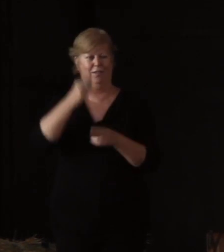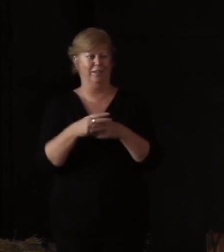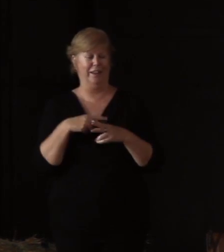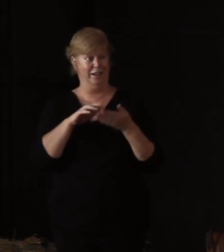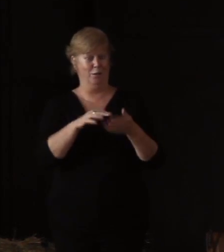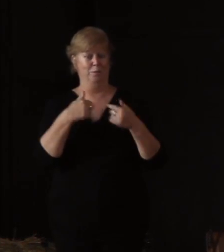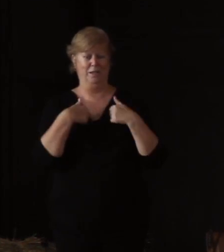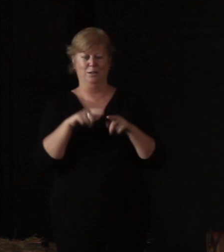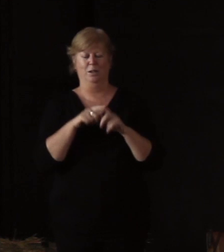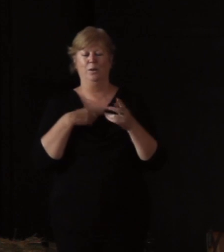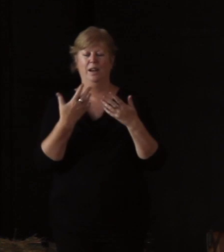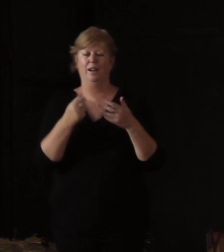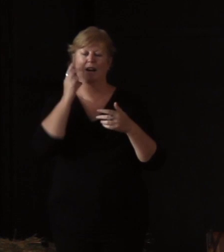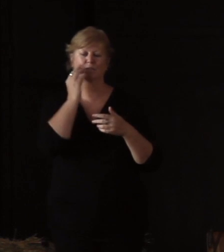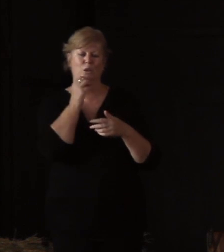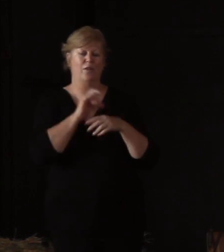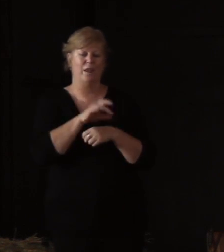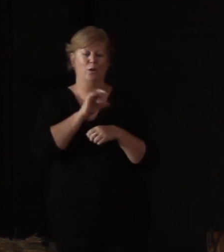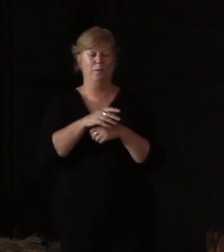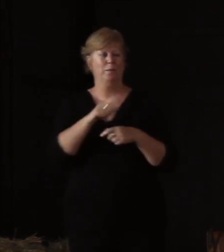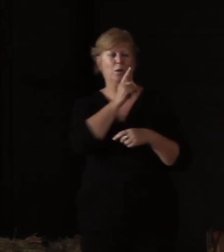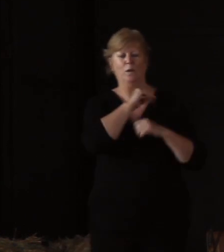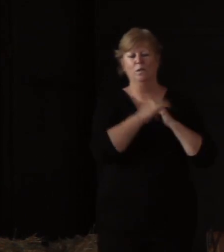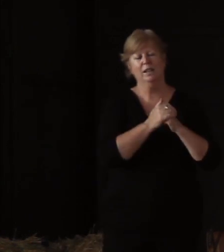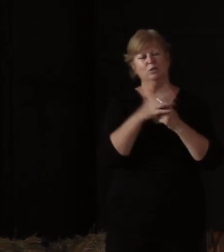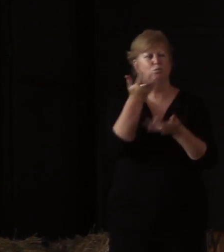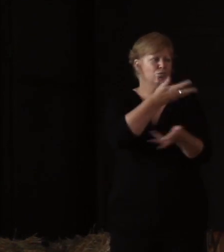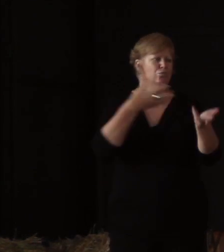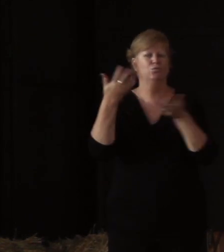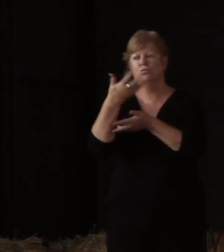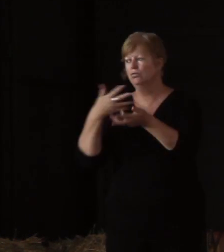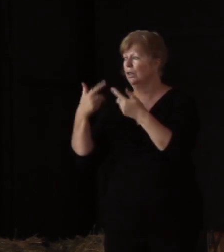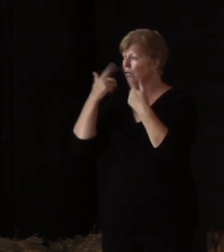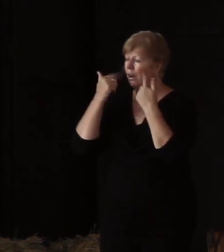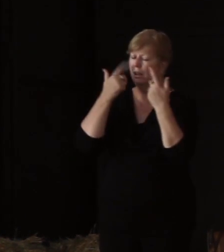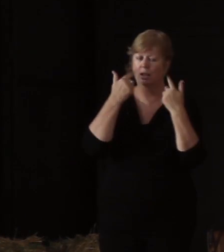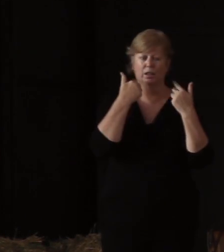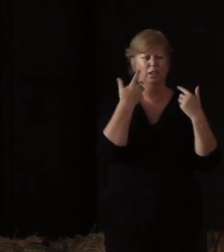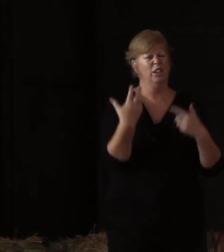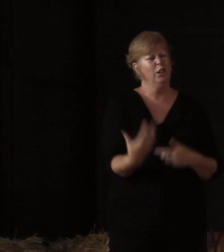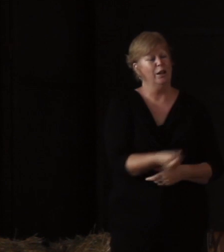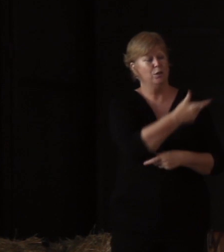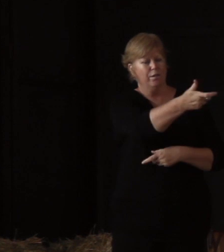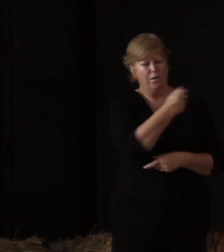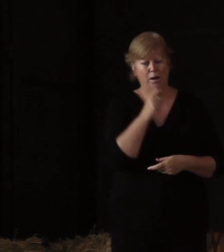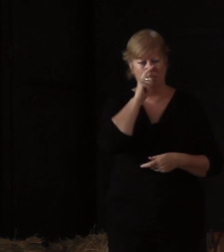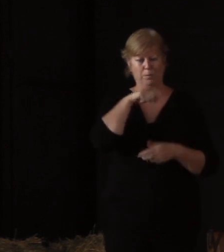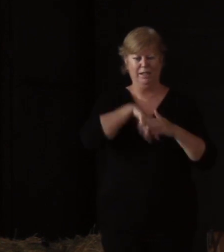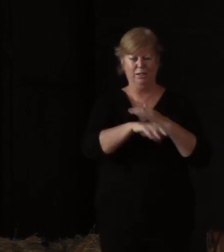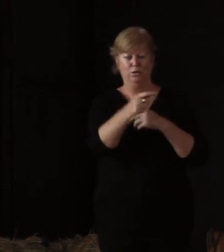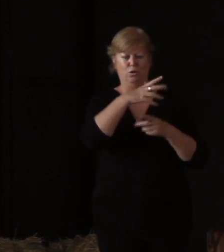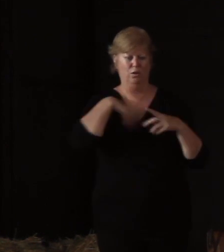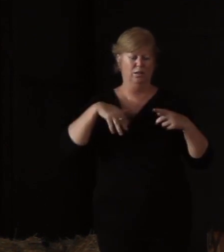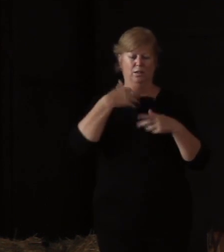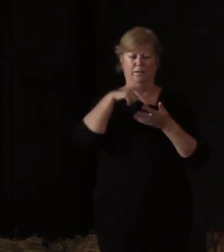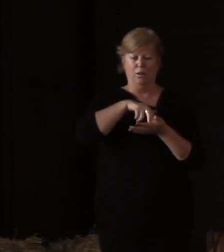have an afternoon therapy sessions of girlfriends sitting around sharing and crying. You have to invite people into your